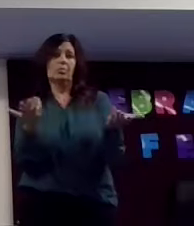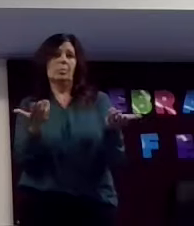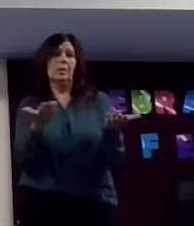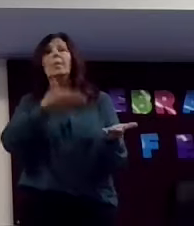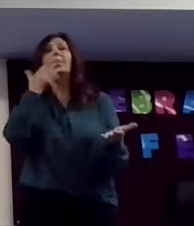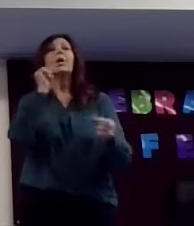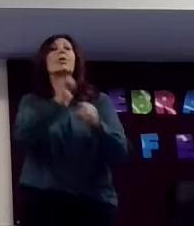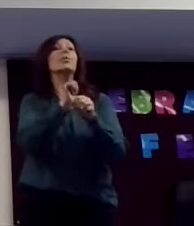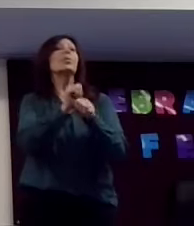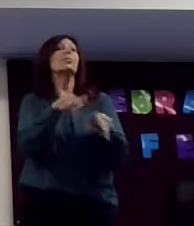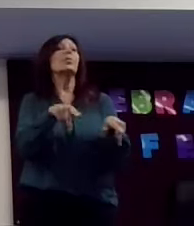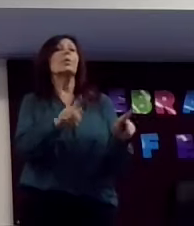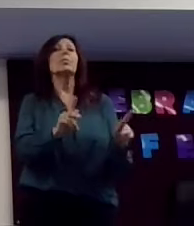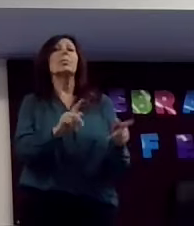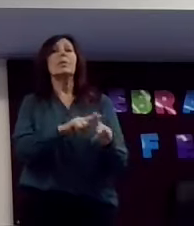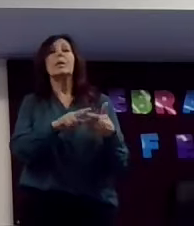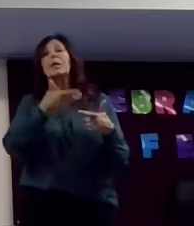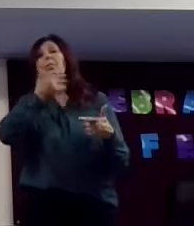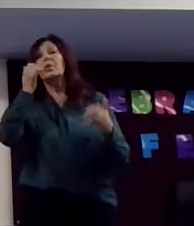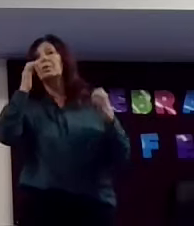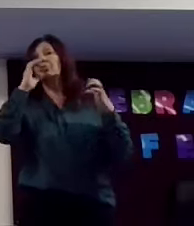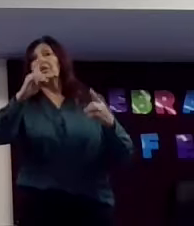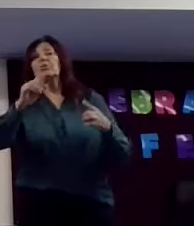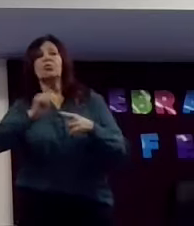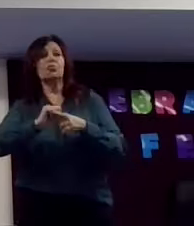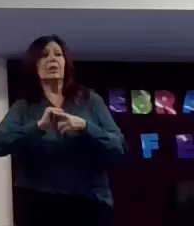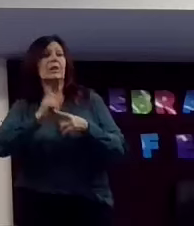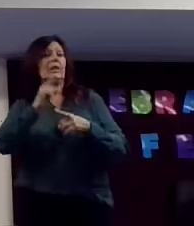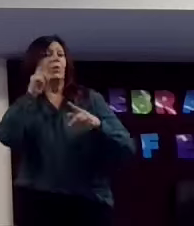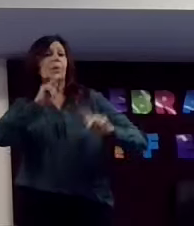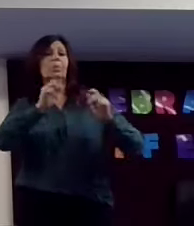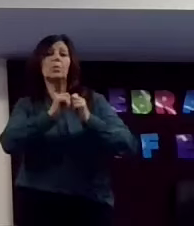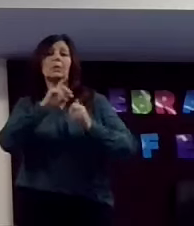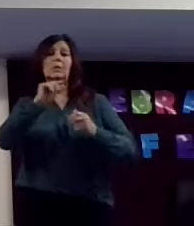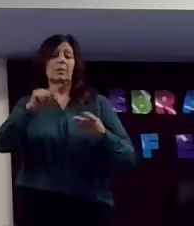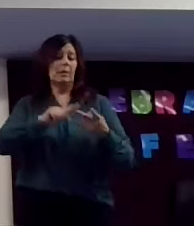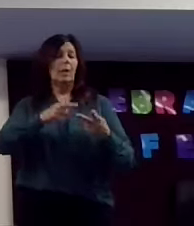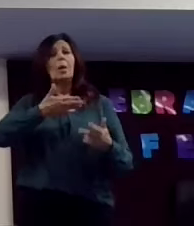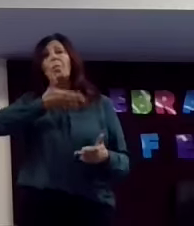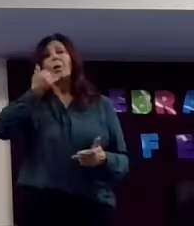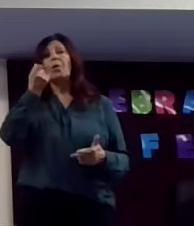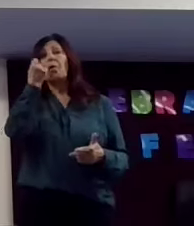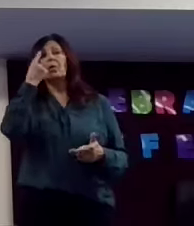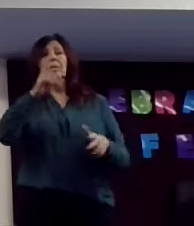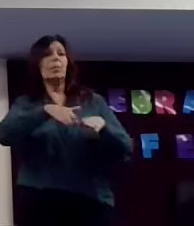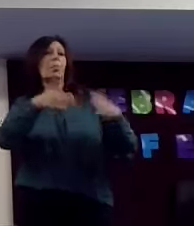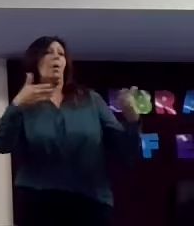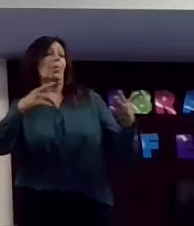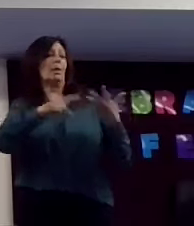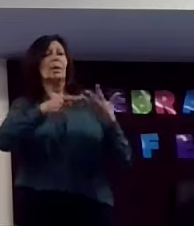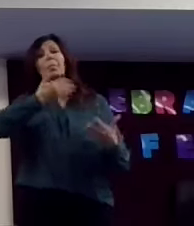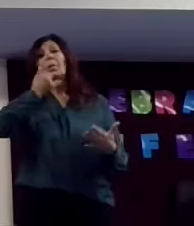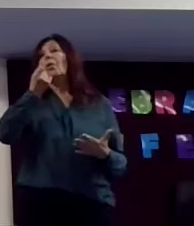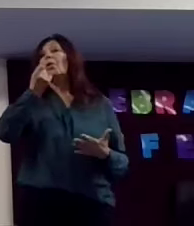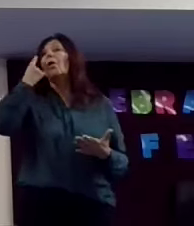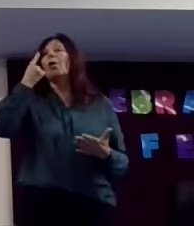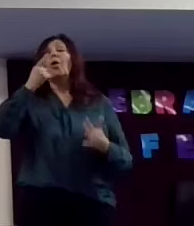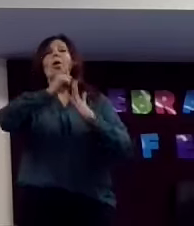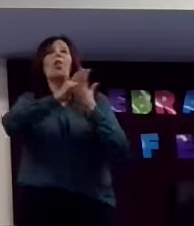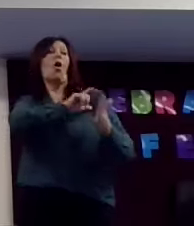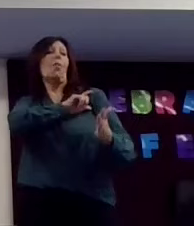better employment opportunities, better education and training for persons with disability, a better understanding of the public, a better understanding of